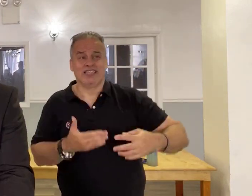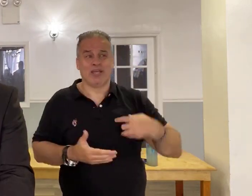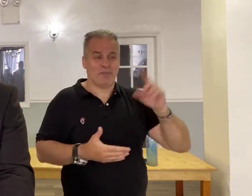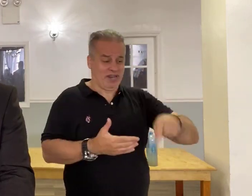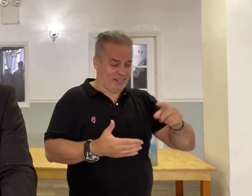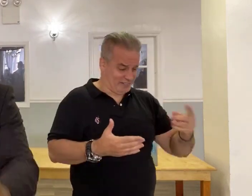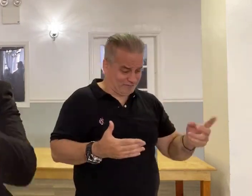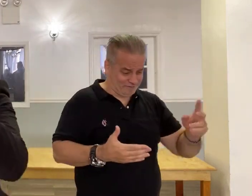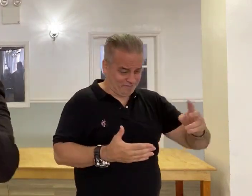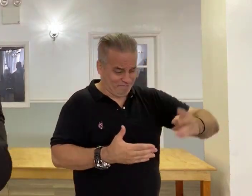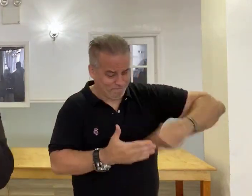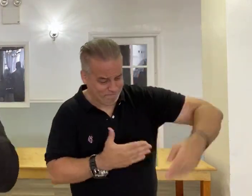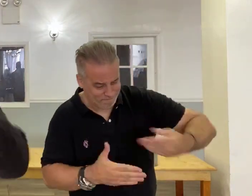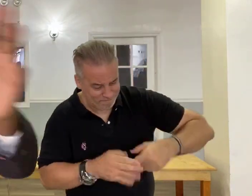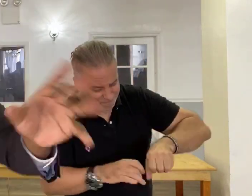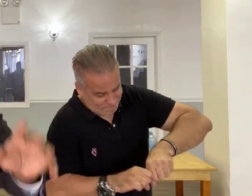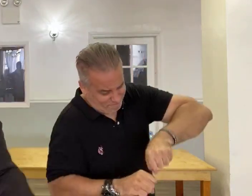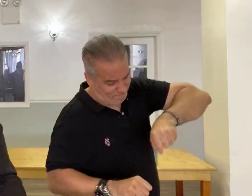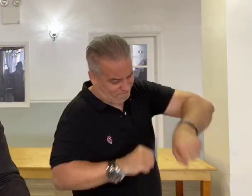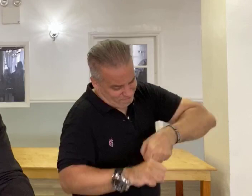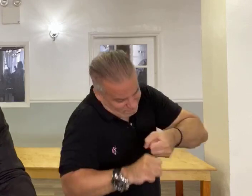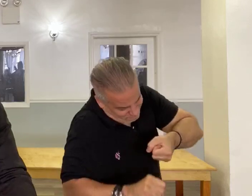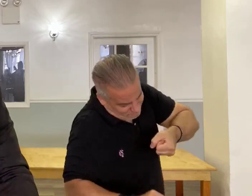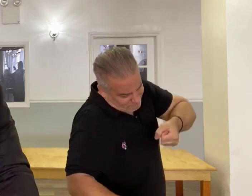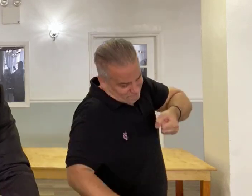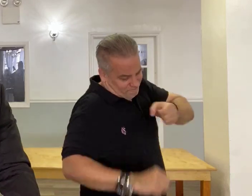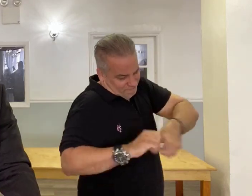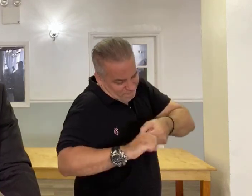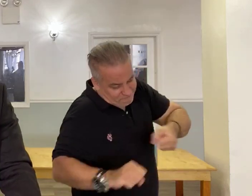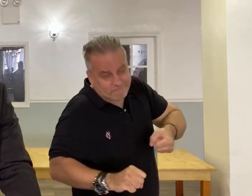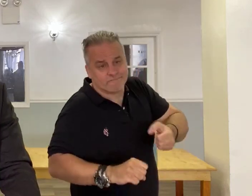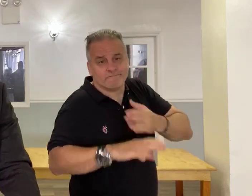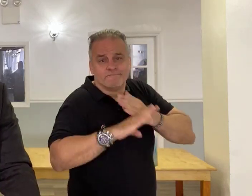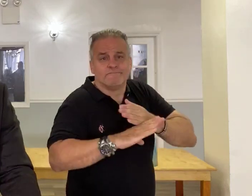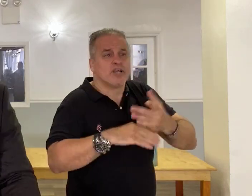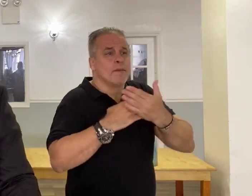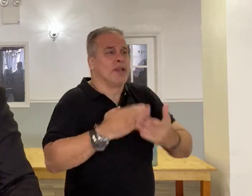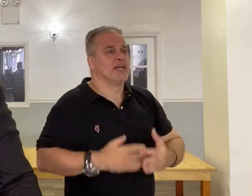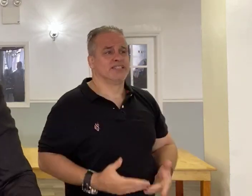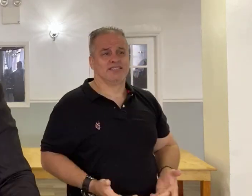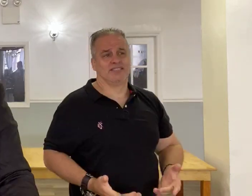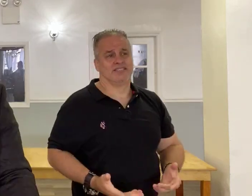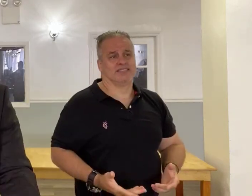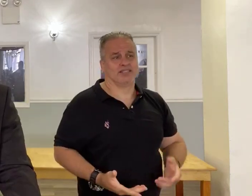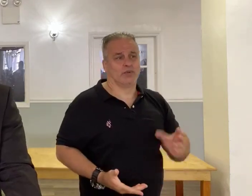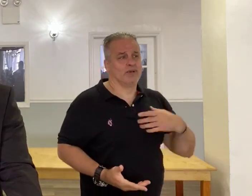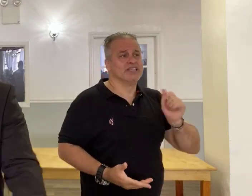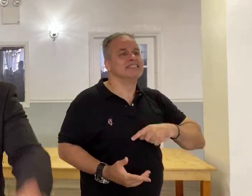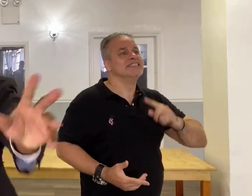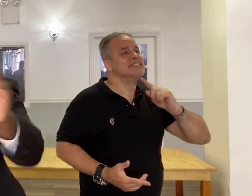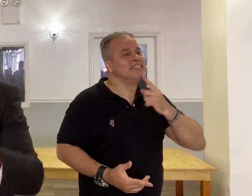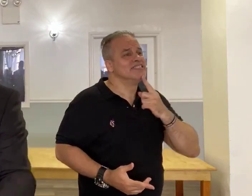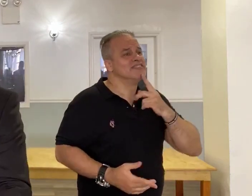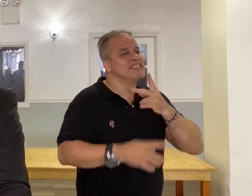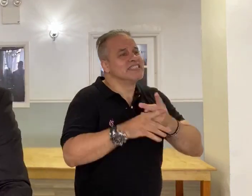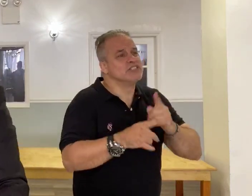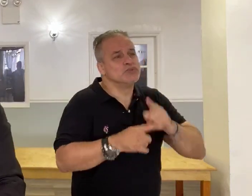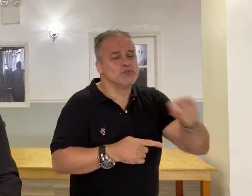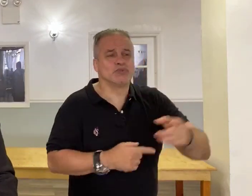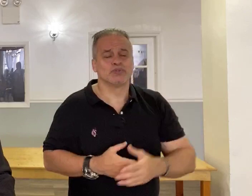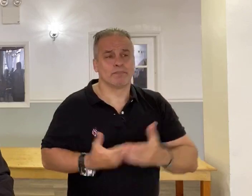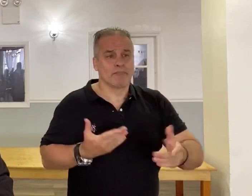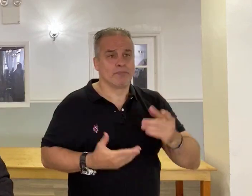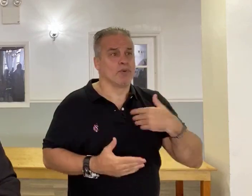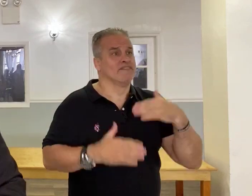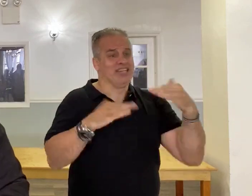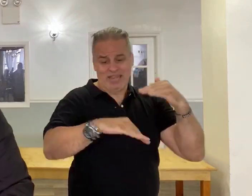real fast. We need to get urgent care to you. There's a time factor involved. You might be sitting here